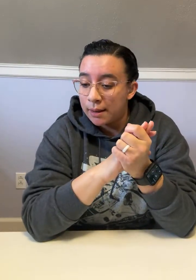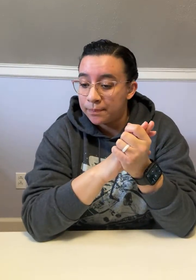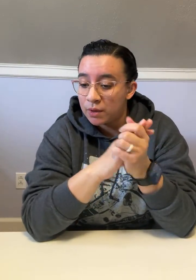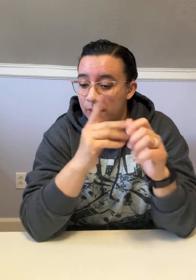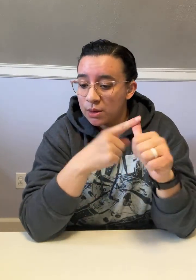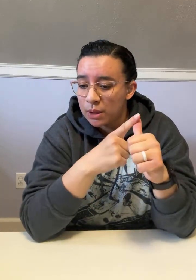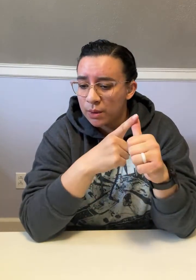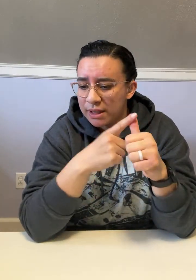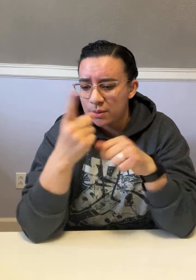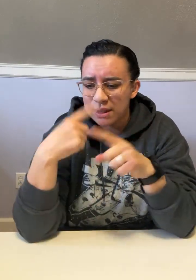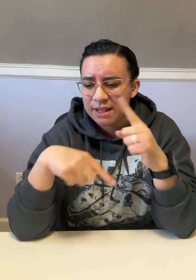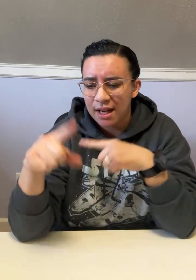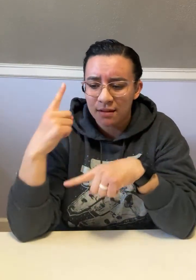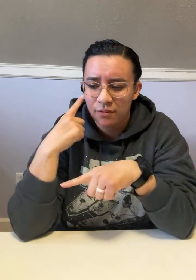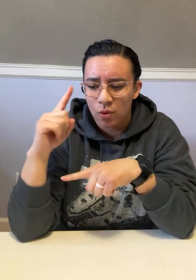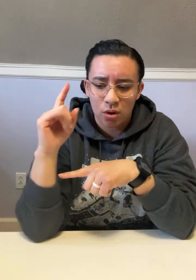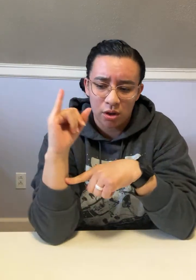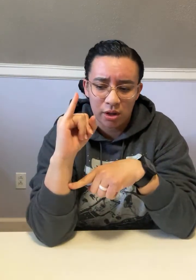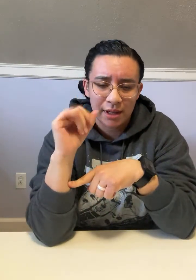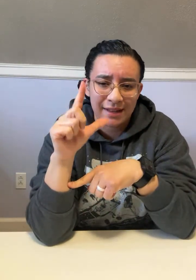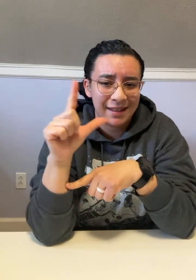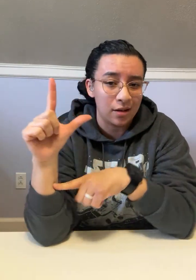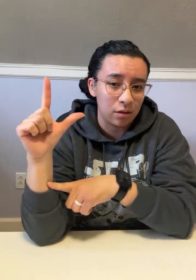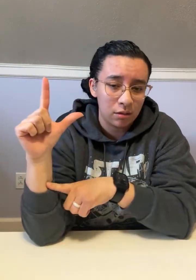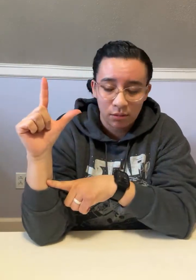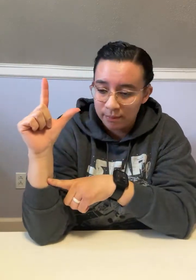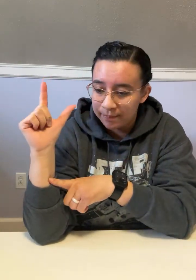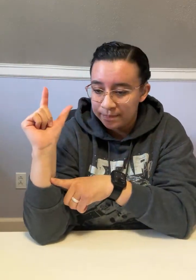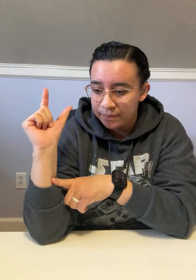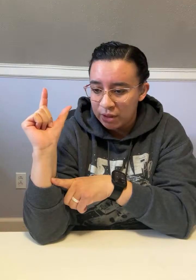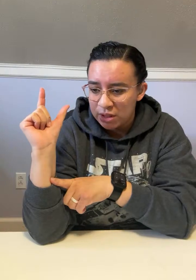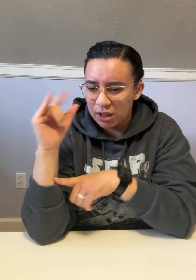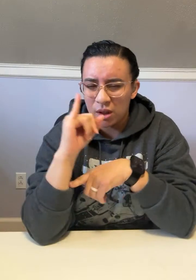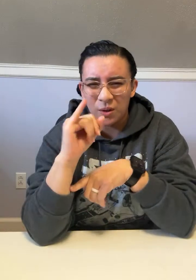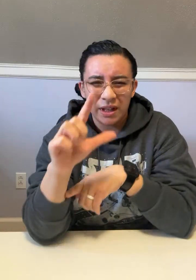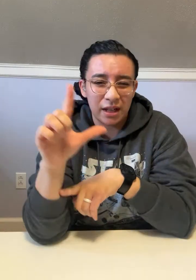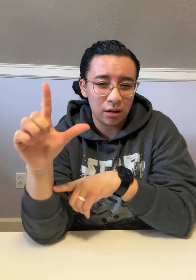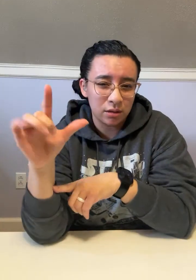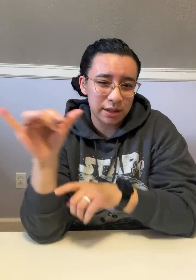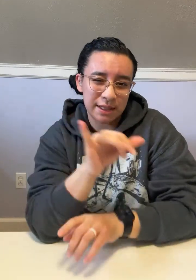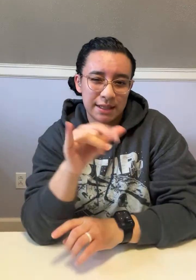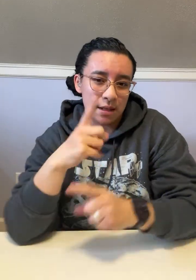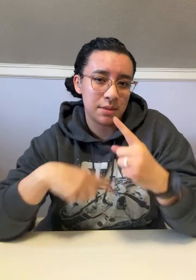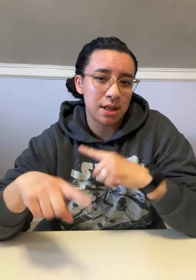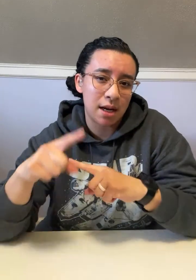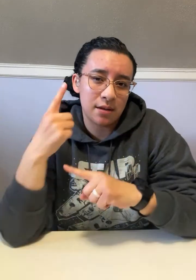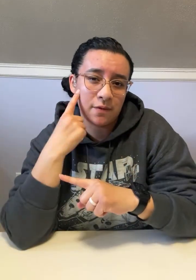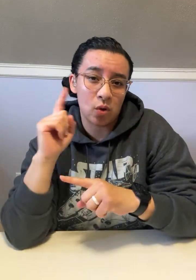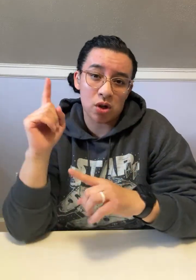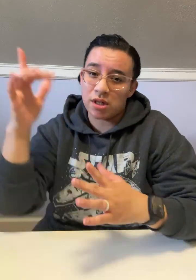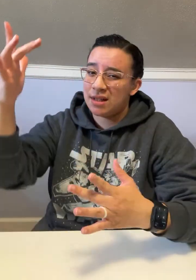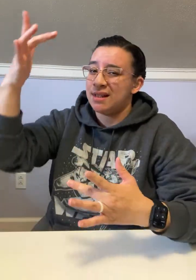The first one was, what's the sign for ill? So, ill is the same sign for